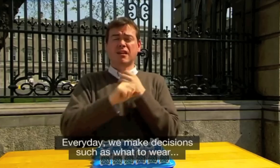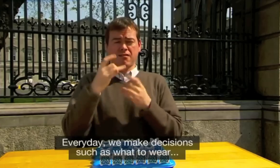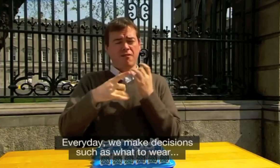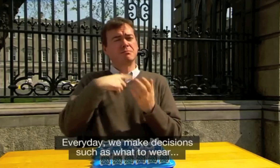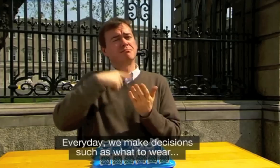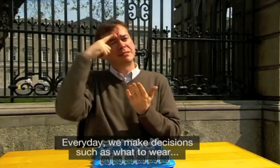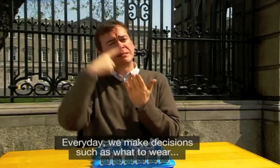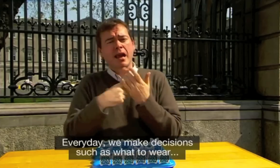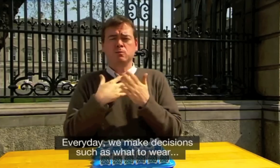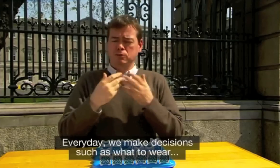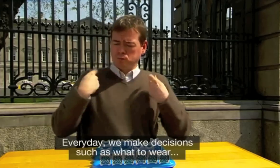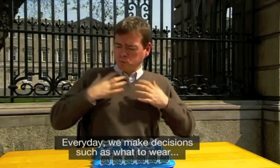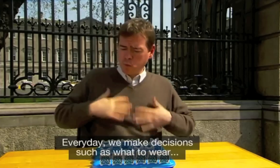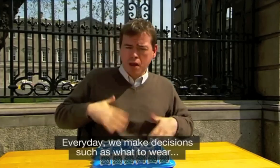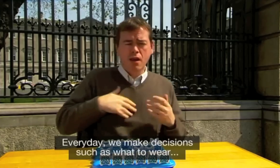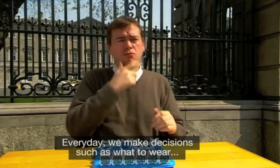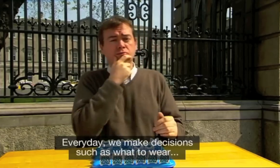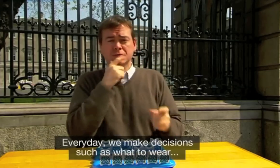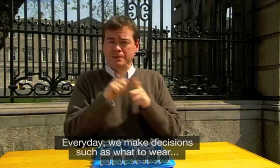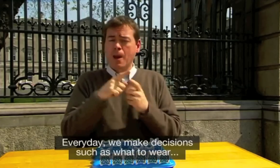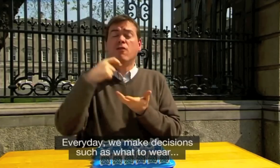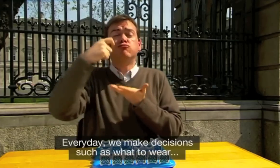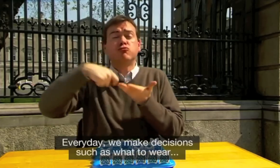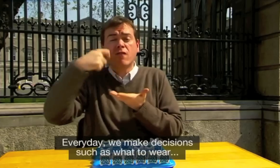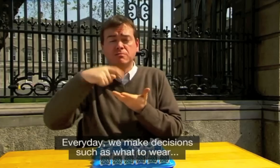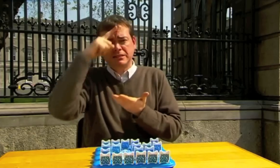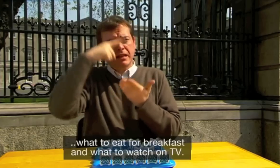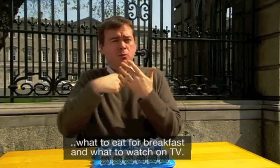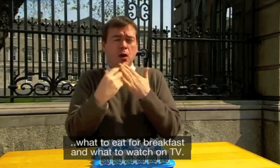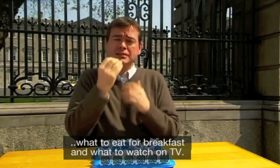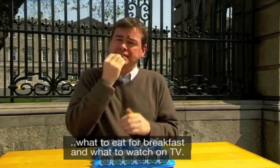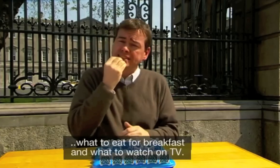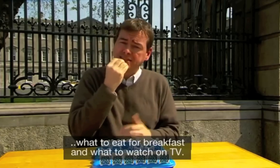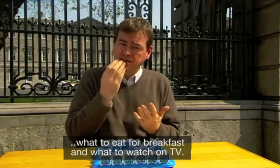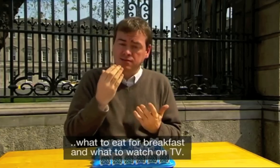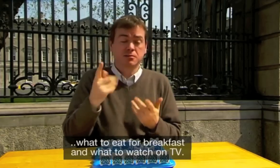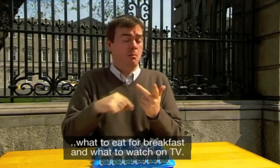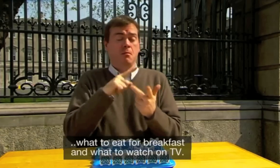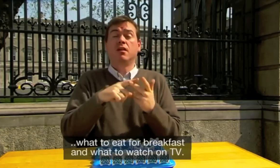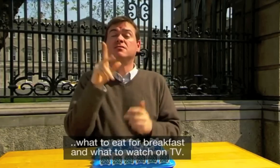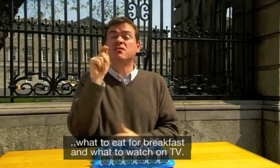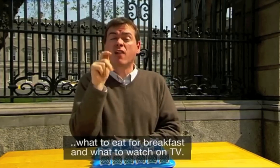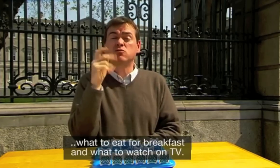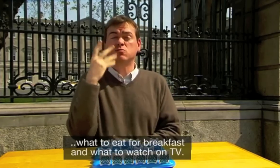Every day, we make decisions. Such as what to wear, what to eat for breakfast, and what to watch on TV.